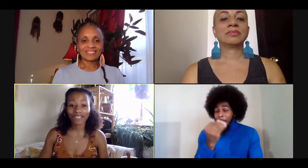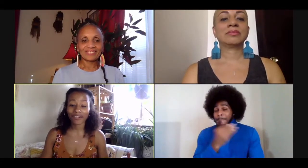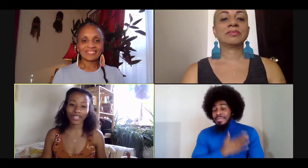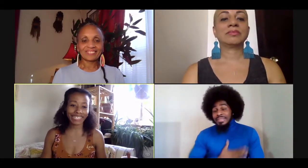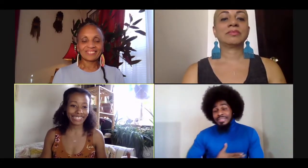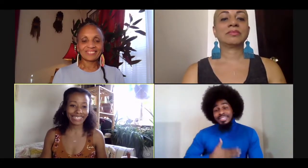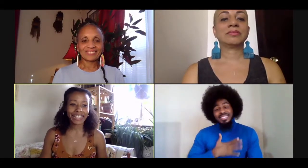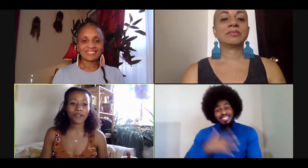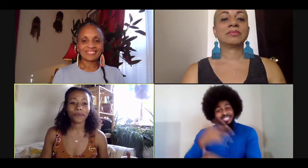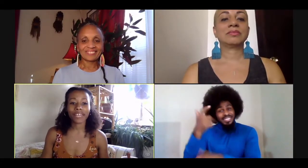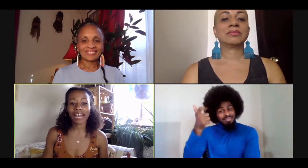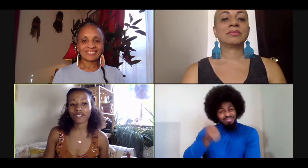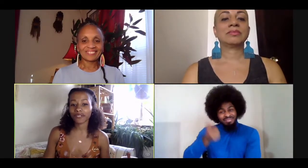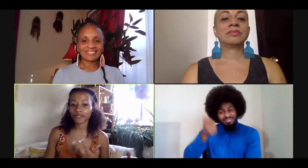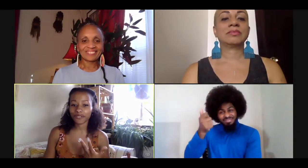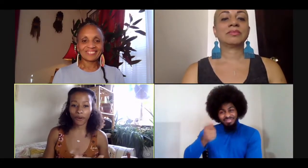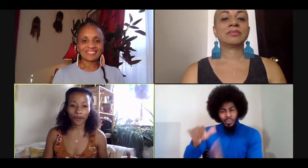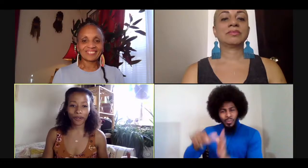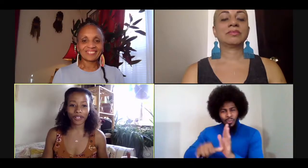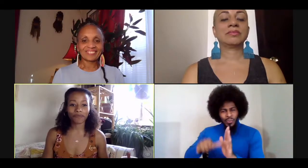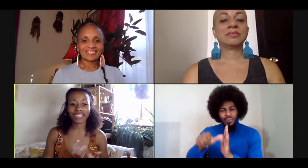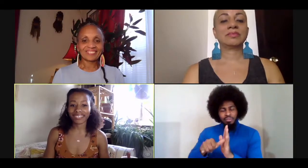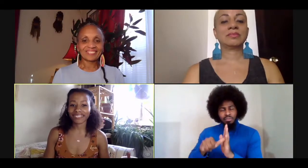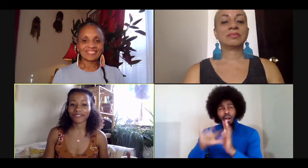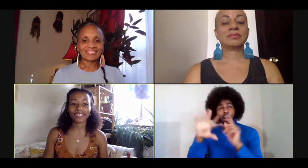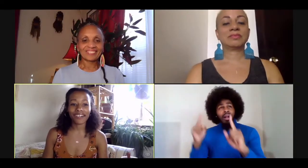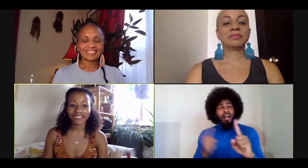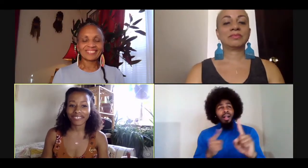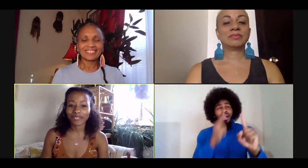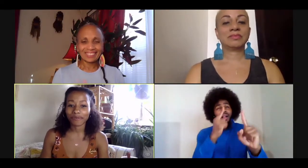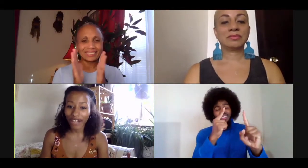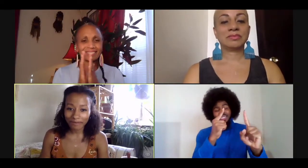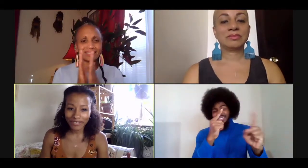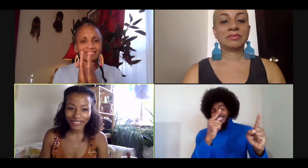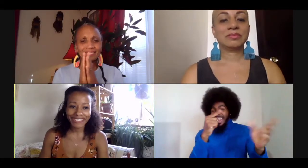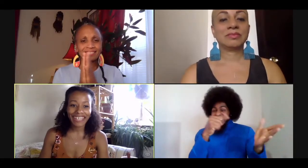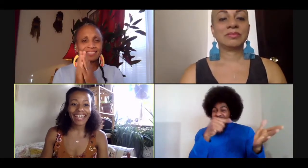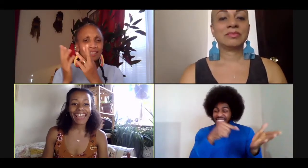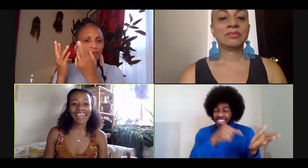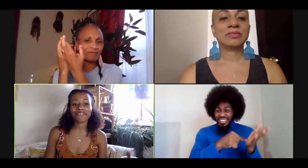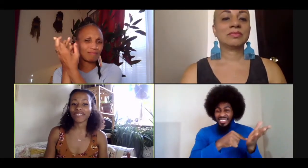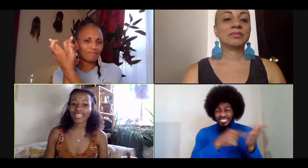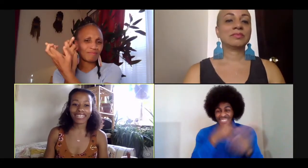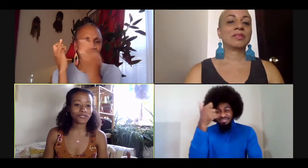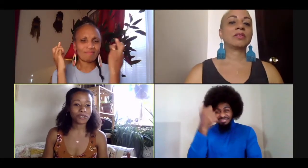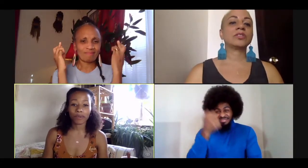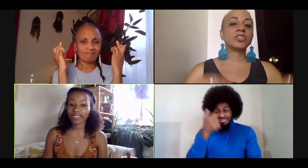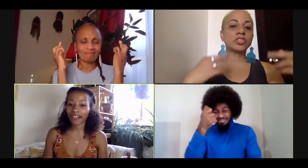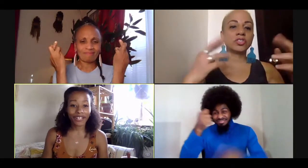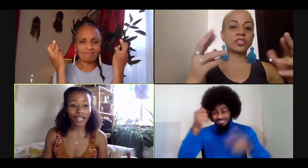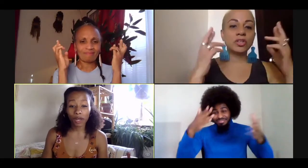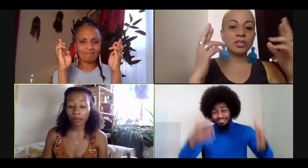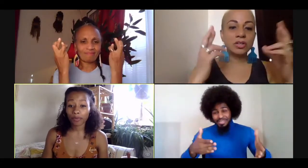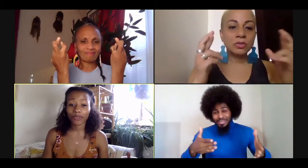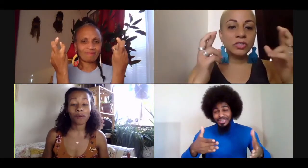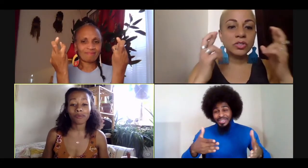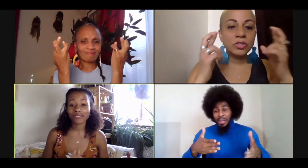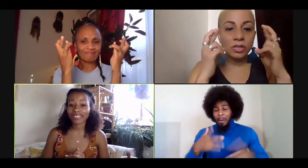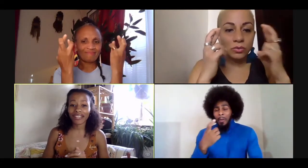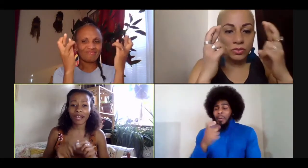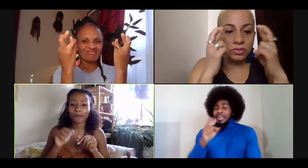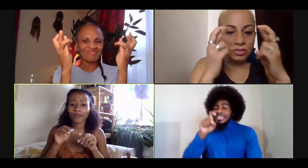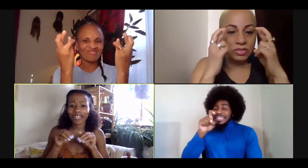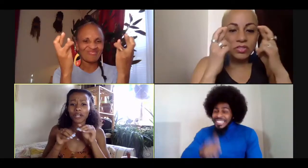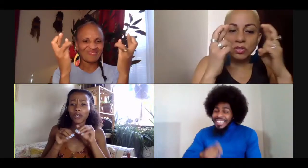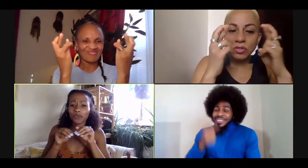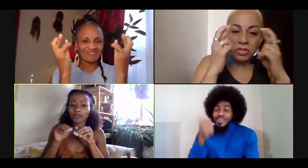haven't already. We have a huge goal of making it to 1,000 subscribers, and we can't do it without your help. We're almost there,